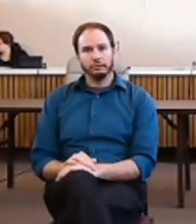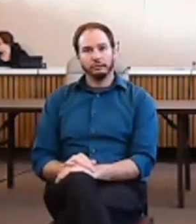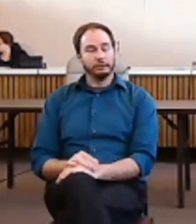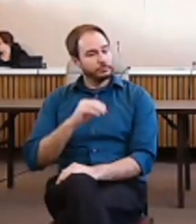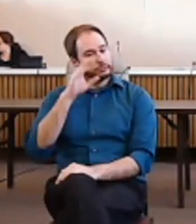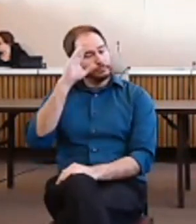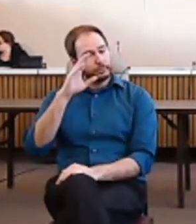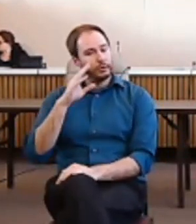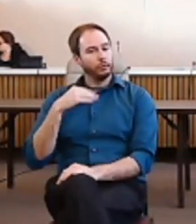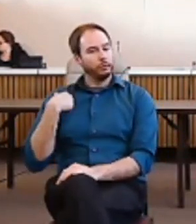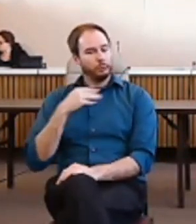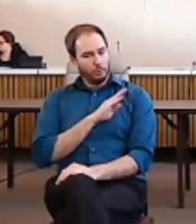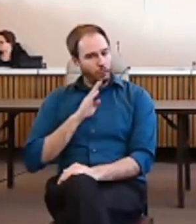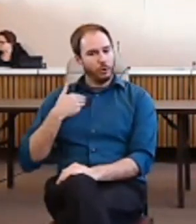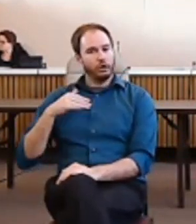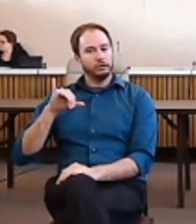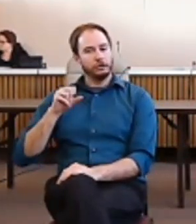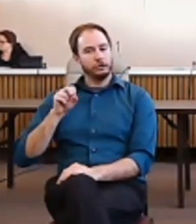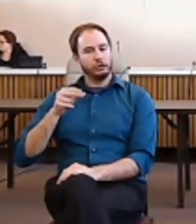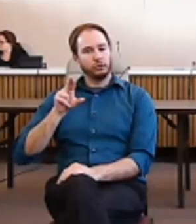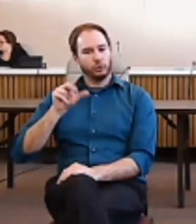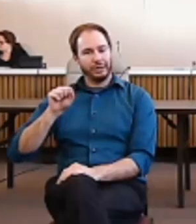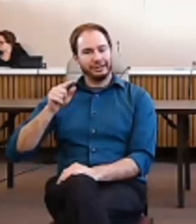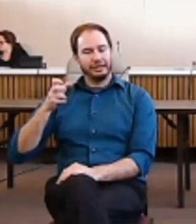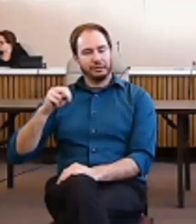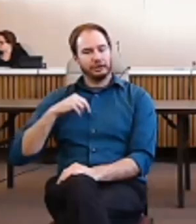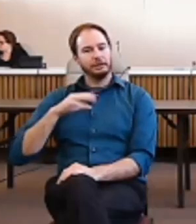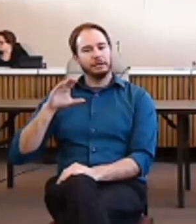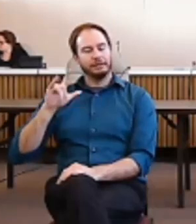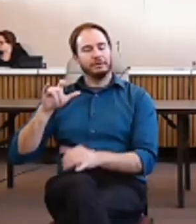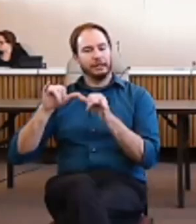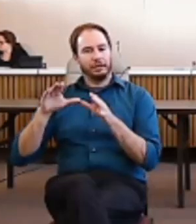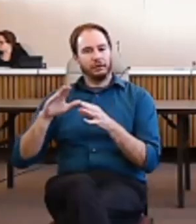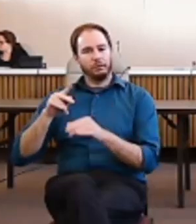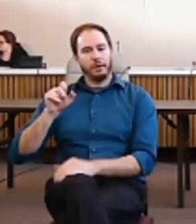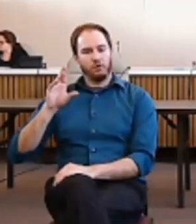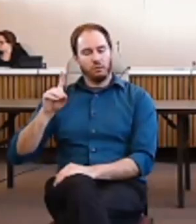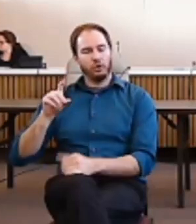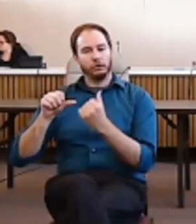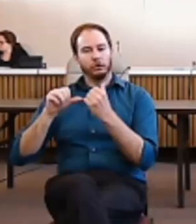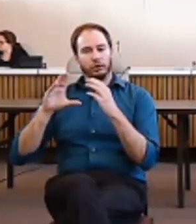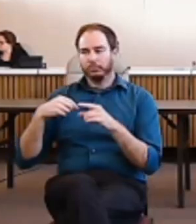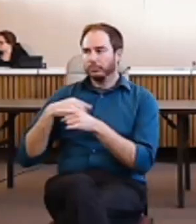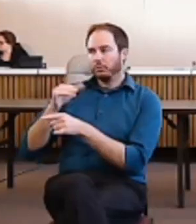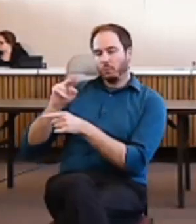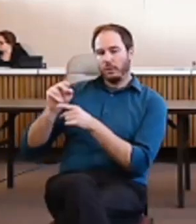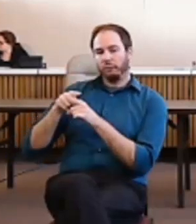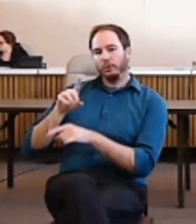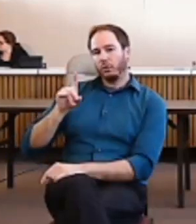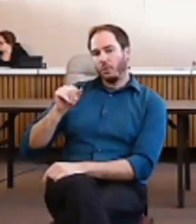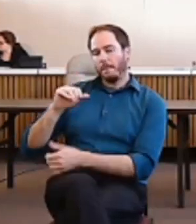Hello, members of the board. My name is Joshua Saxton. I'm a civil engineer at Pasro Associates. With me today is Brian Donato from Dakota